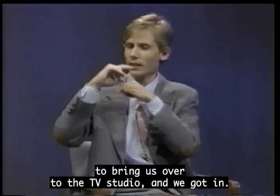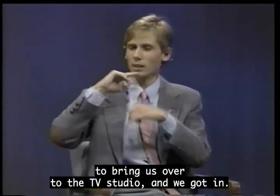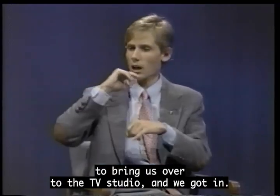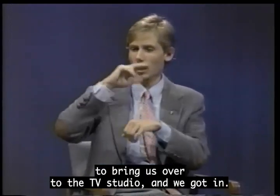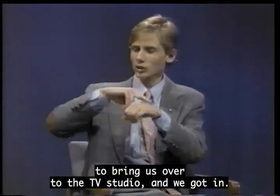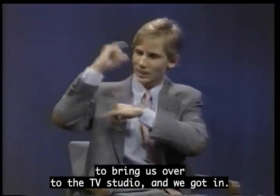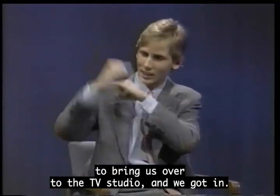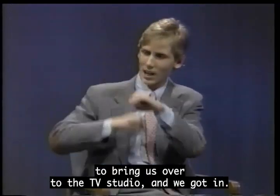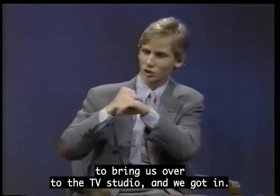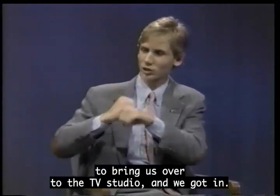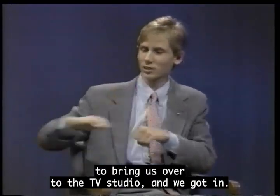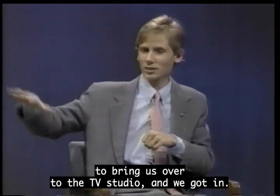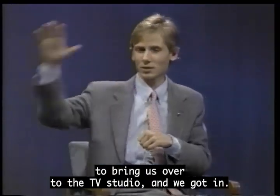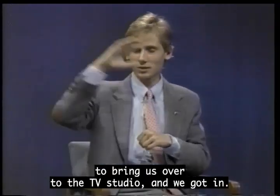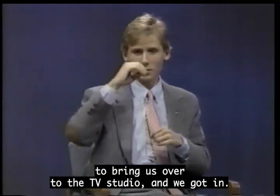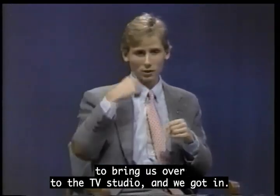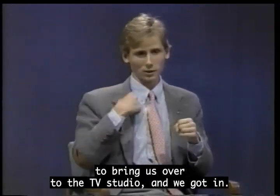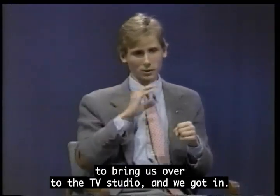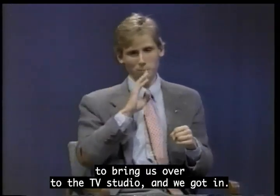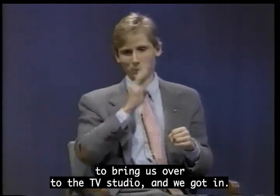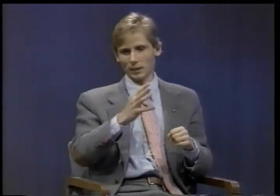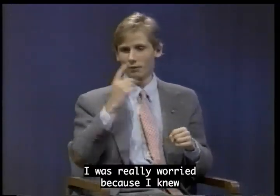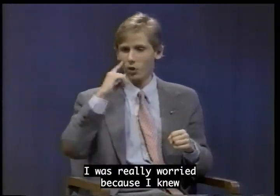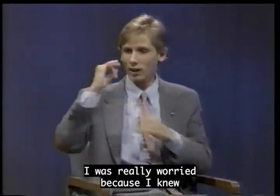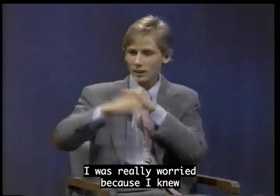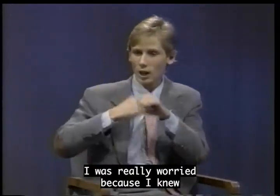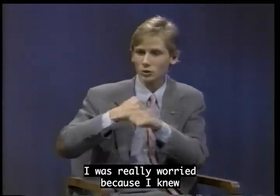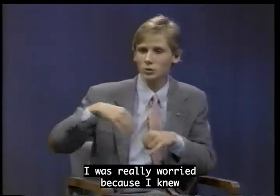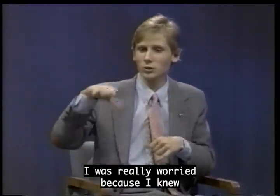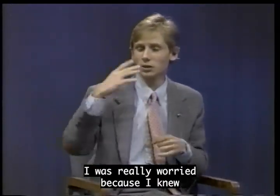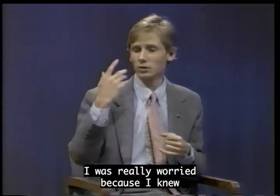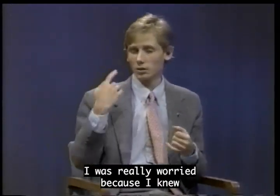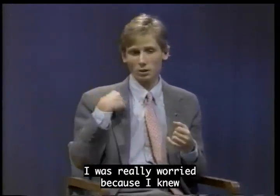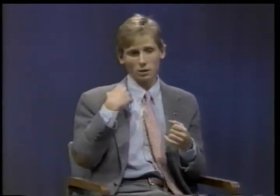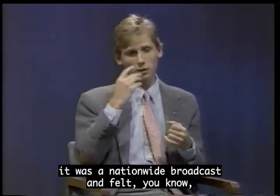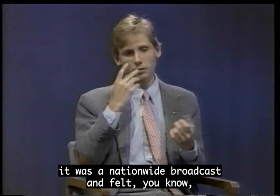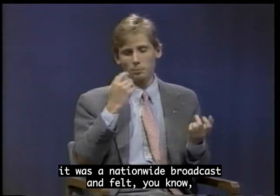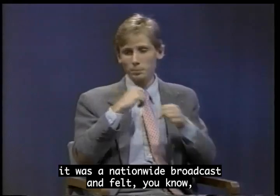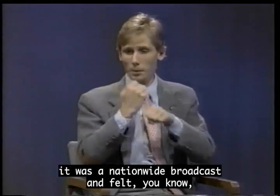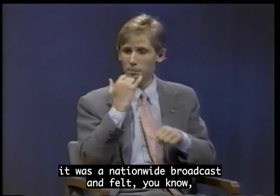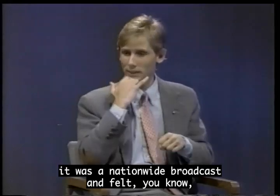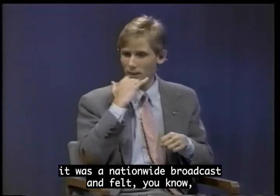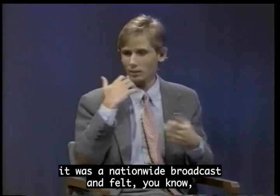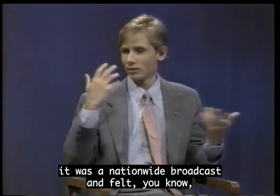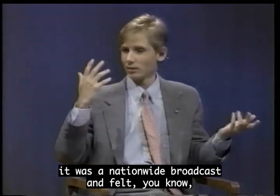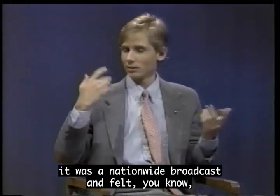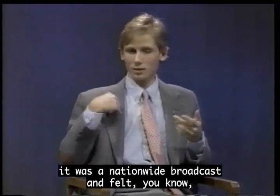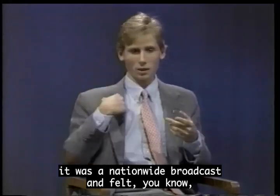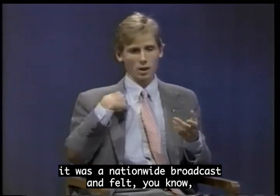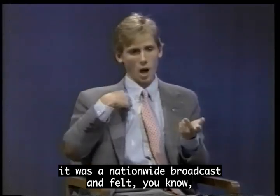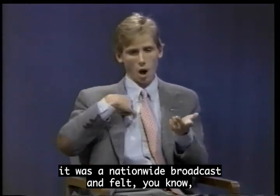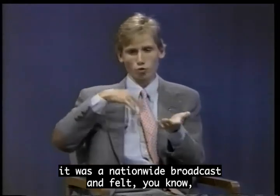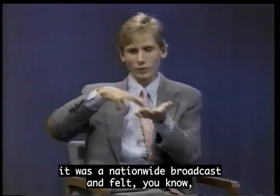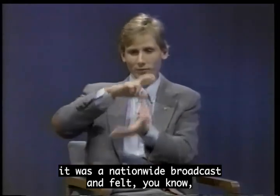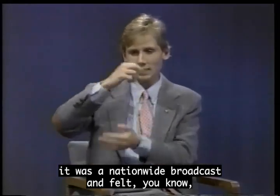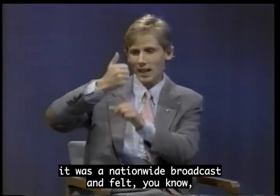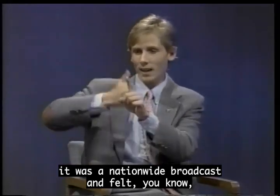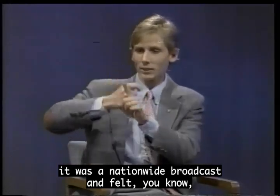really worried because I knew it was a nationwide broadcast and felt, I was the one spokesperson they'd